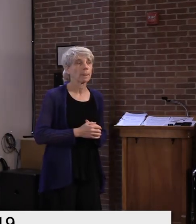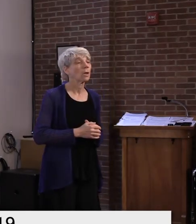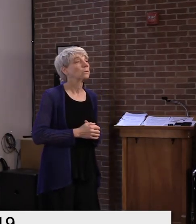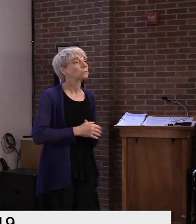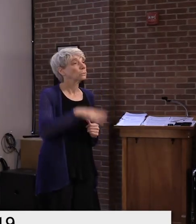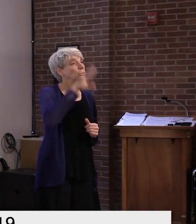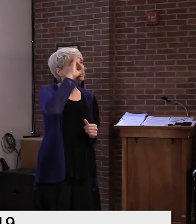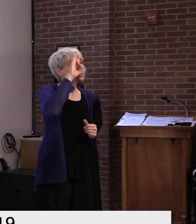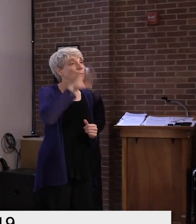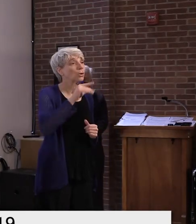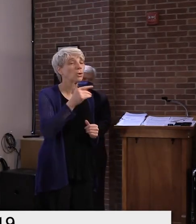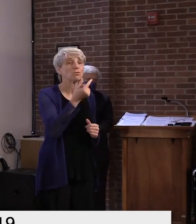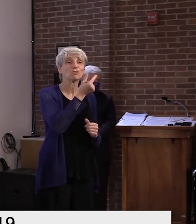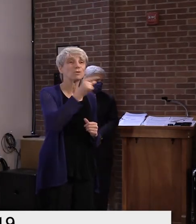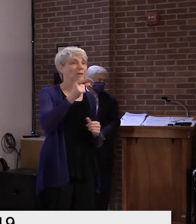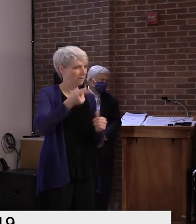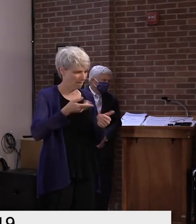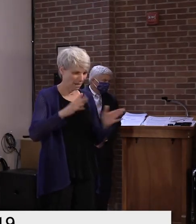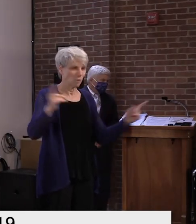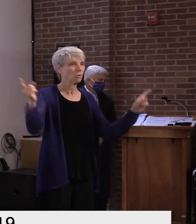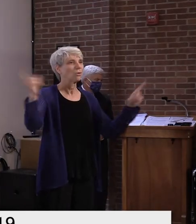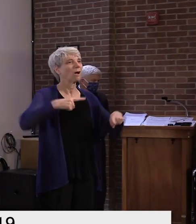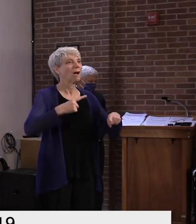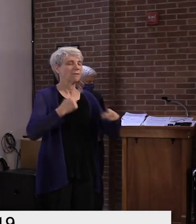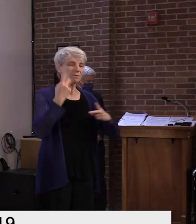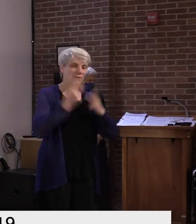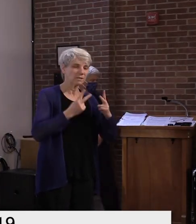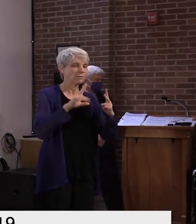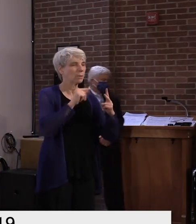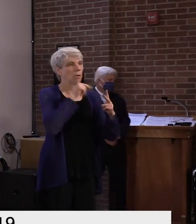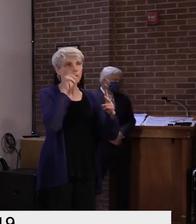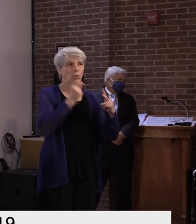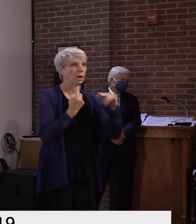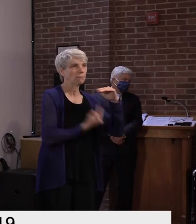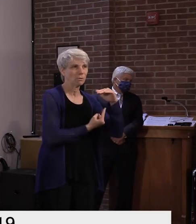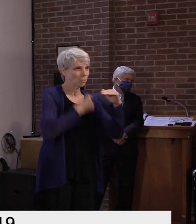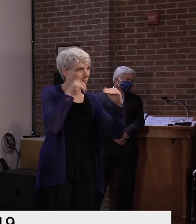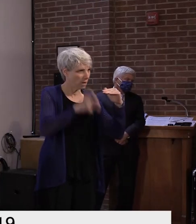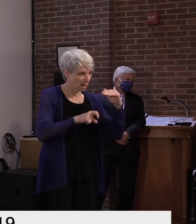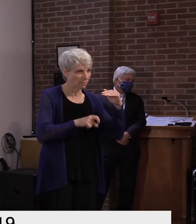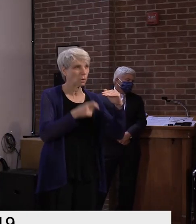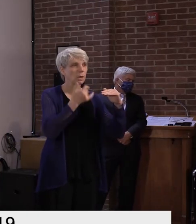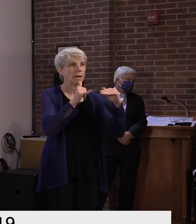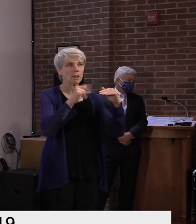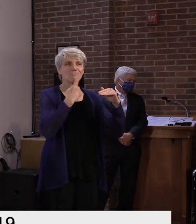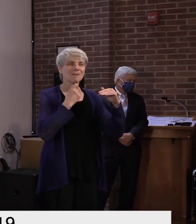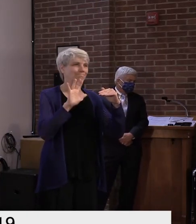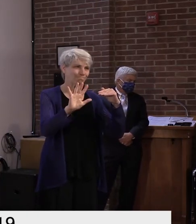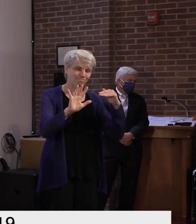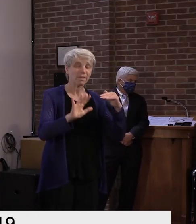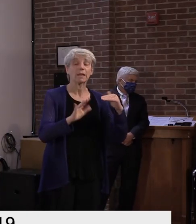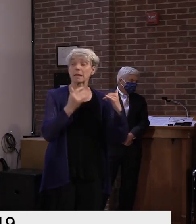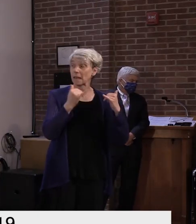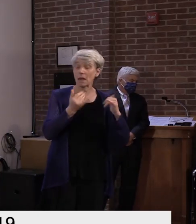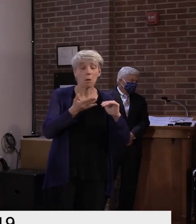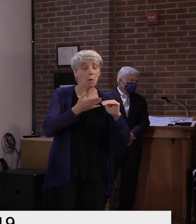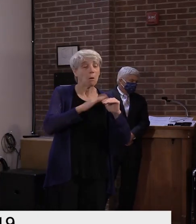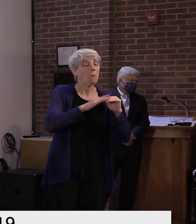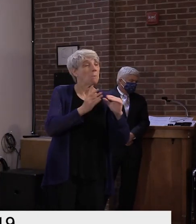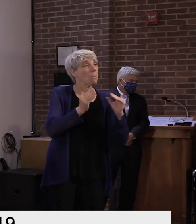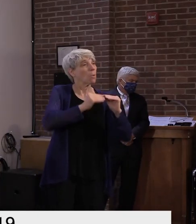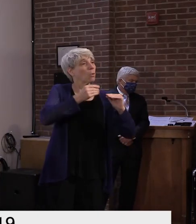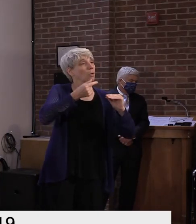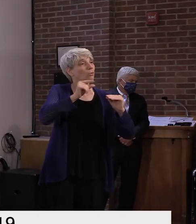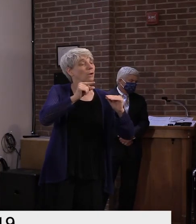some improvement across the travel region. We now have 6.6 million individuals who are eligible to come to